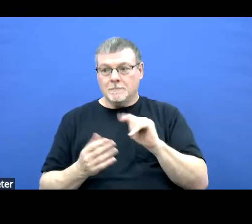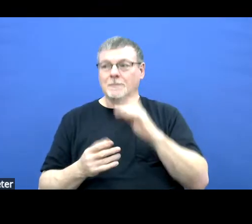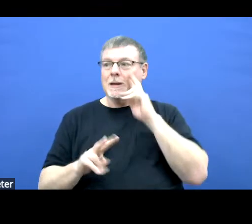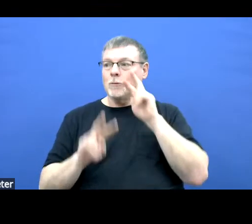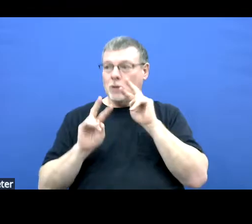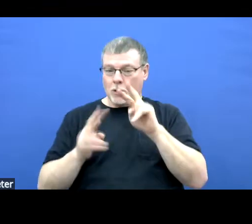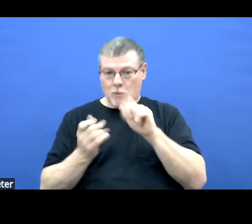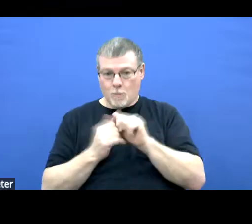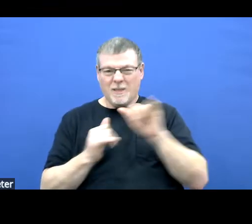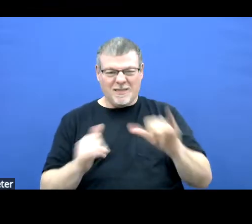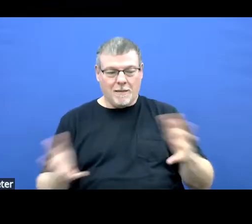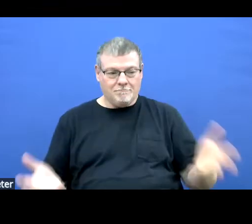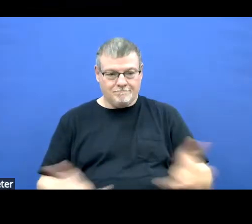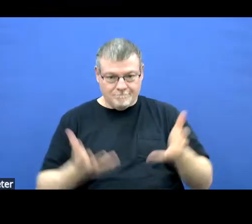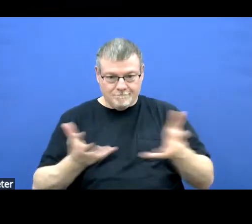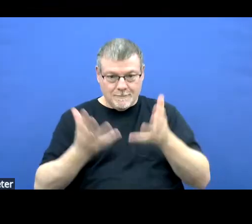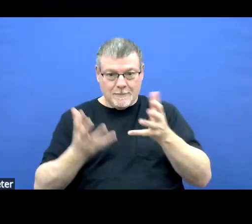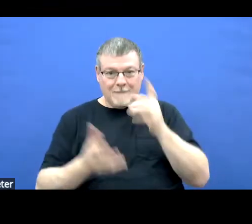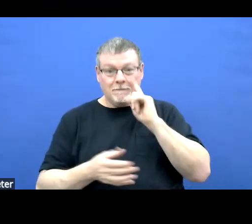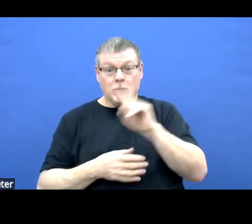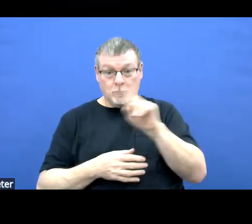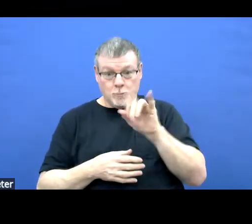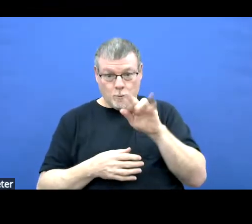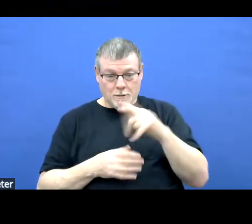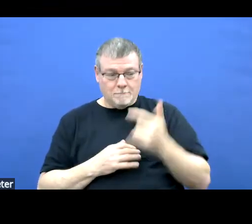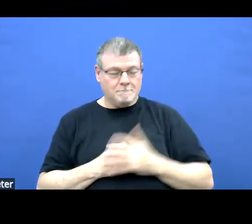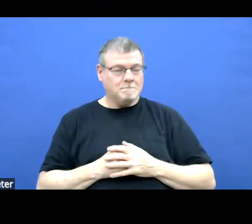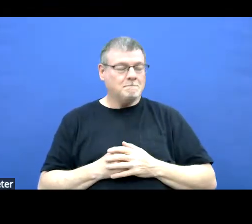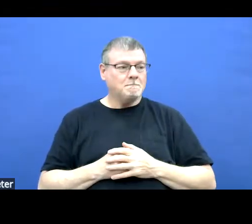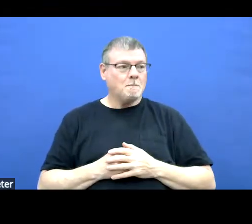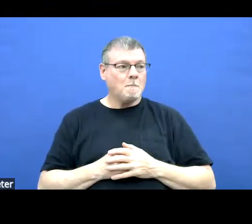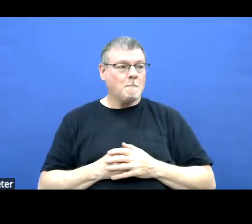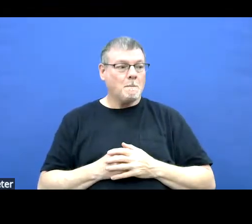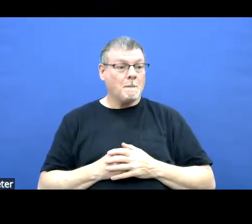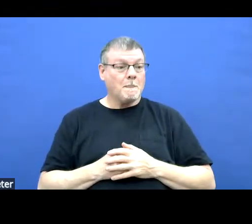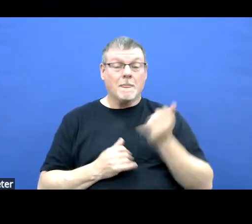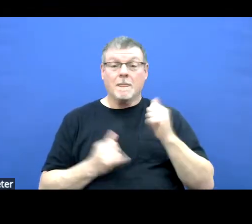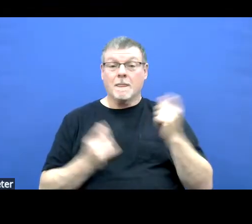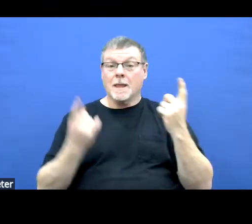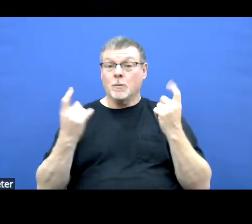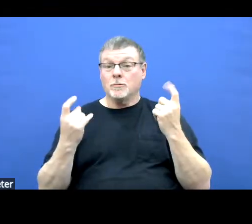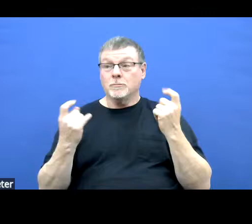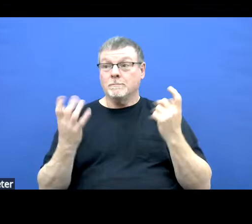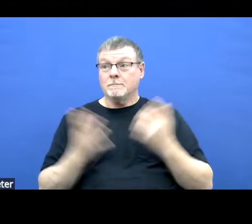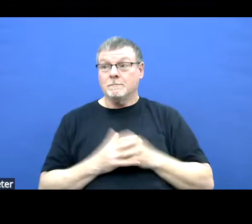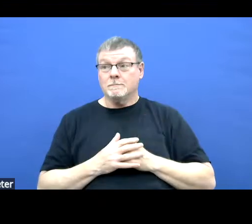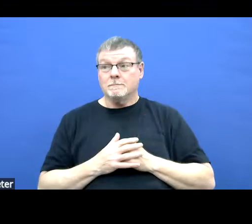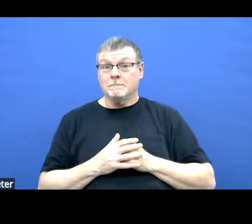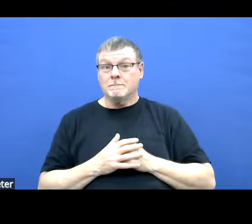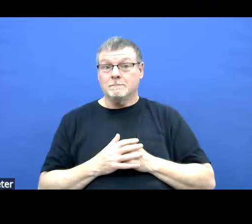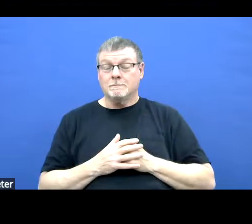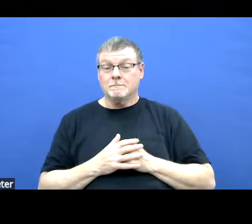this incentive zoning. Any questions?